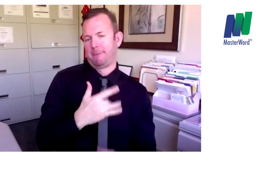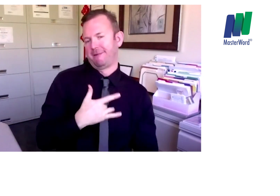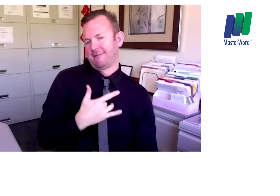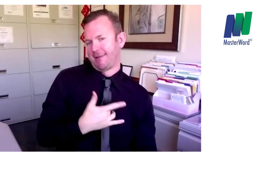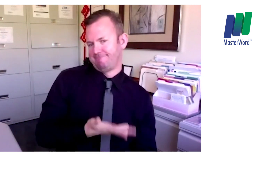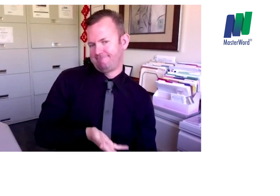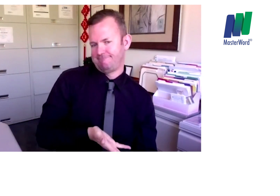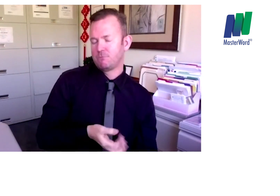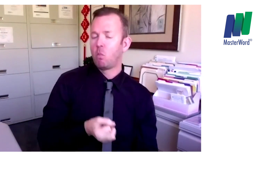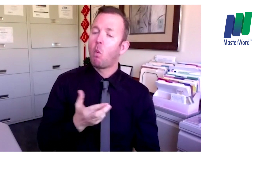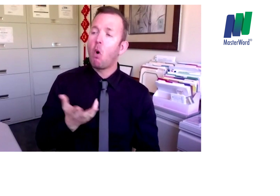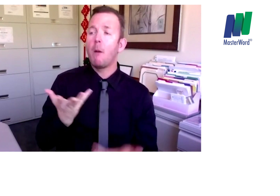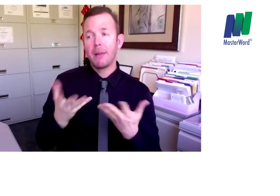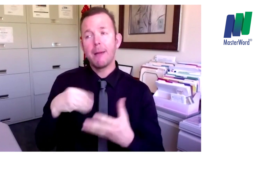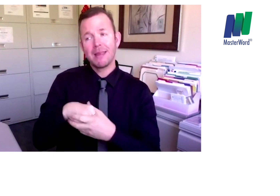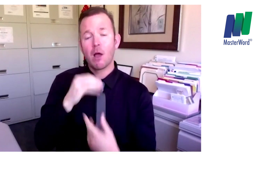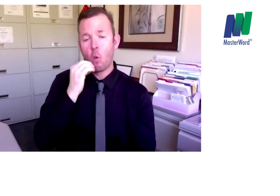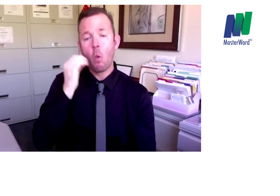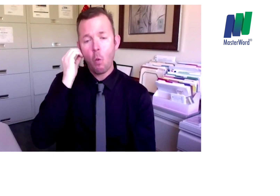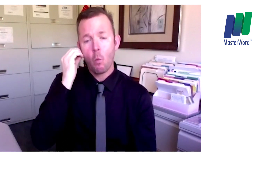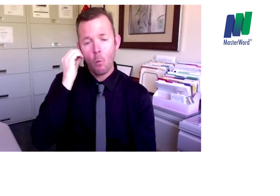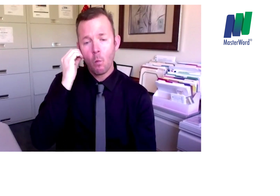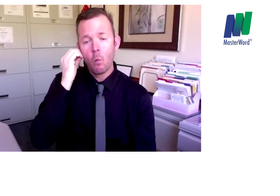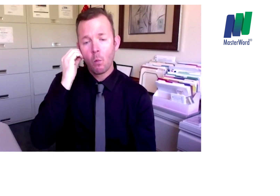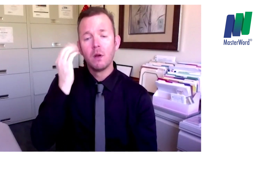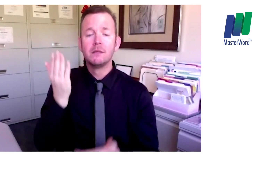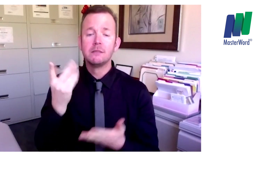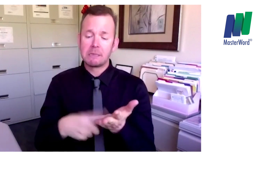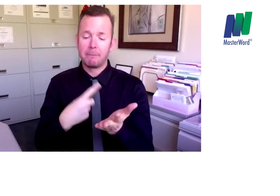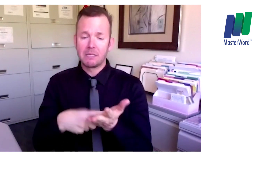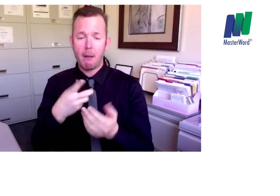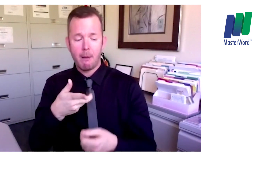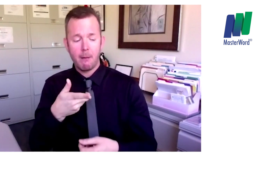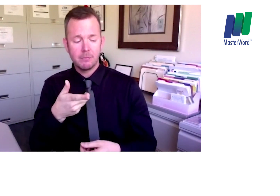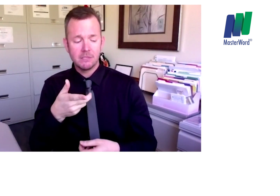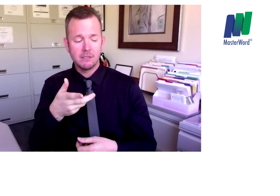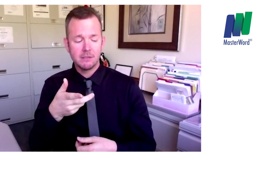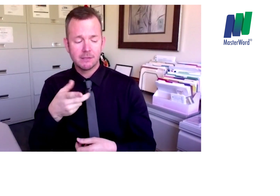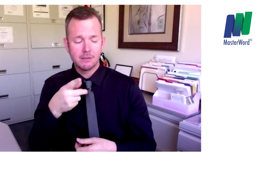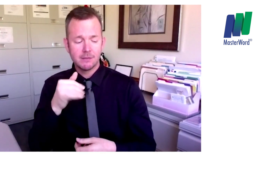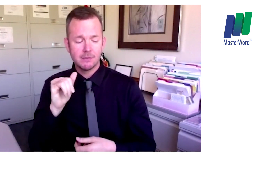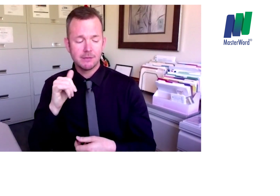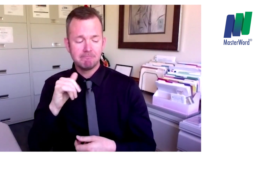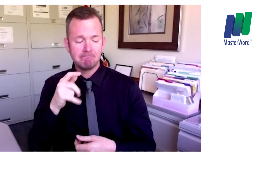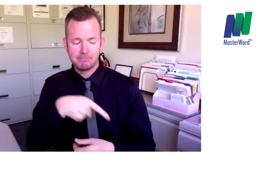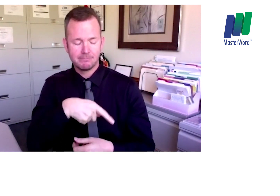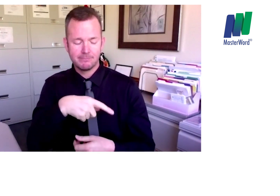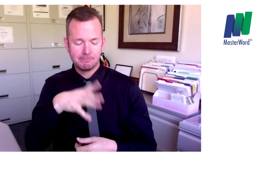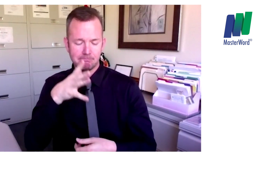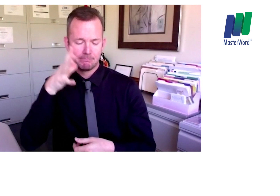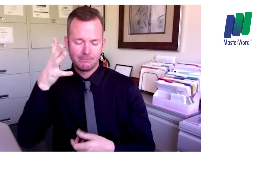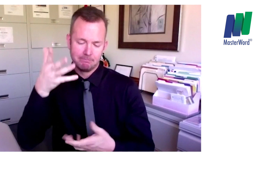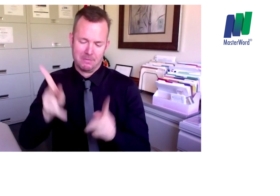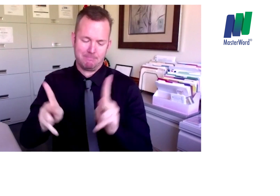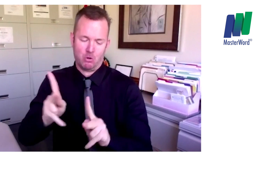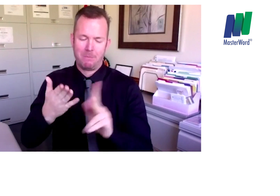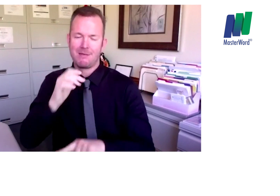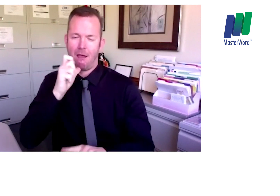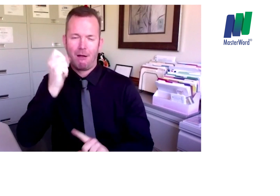understand, even on the opposite side, what another person? So at home, I know that sometimes